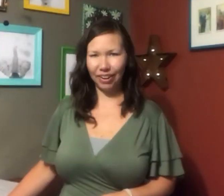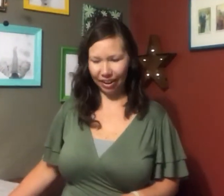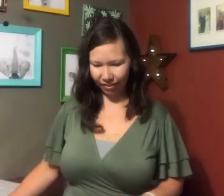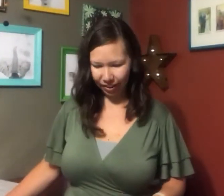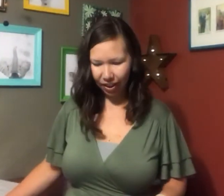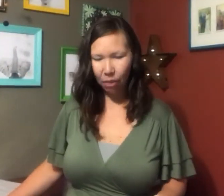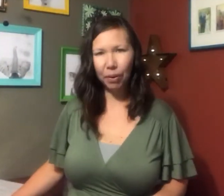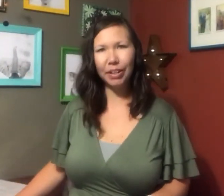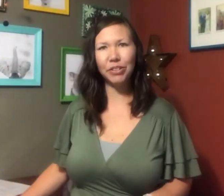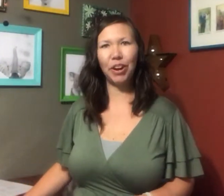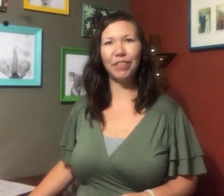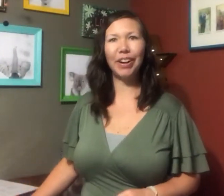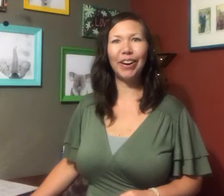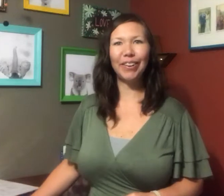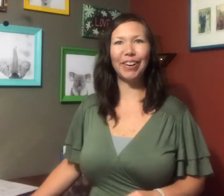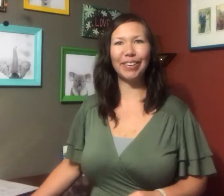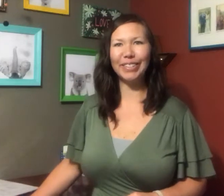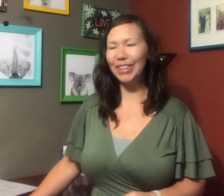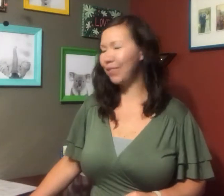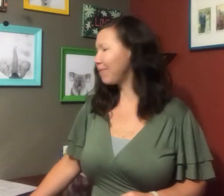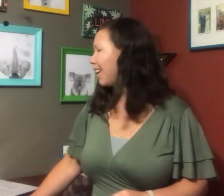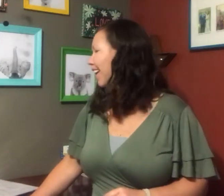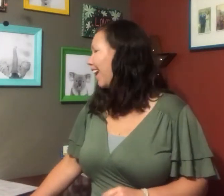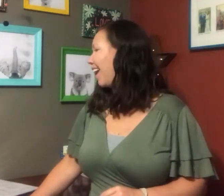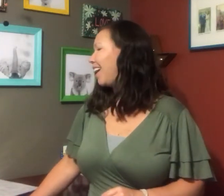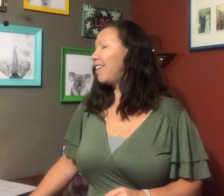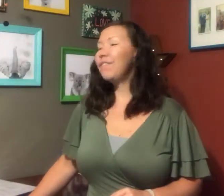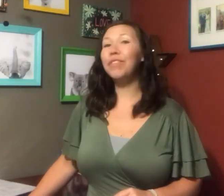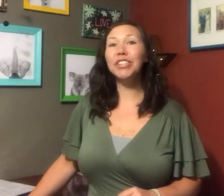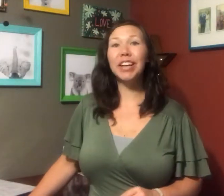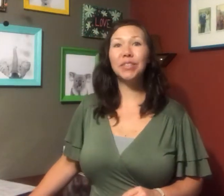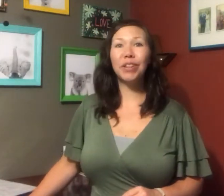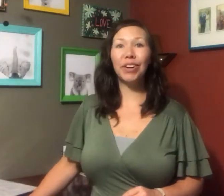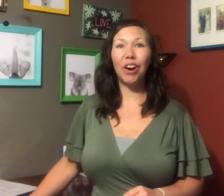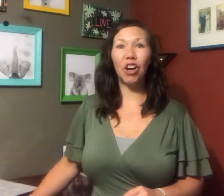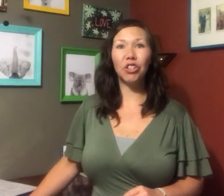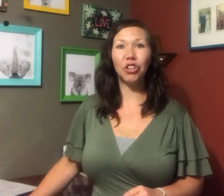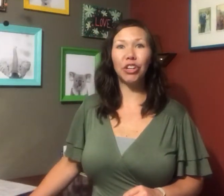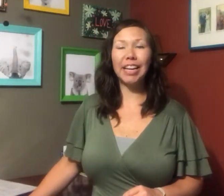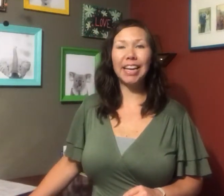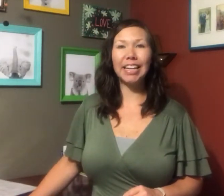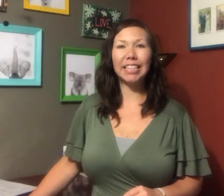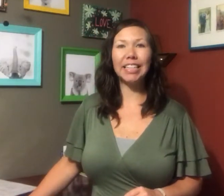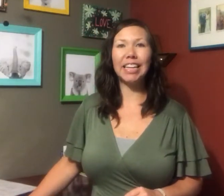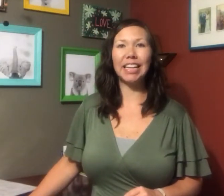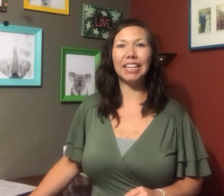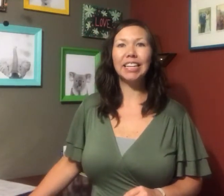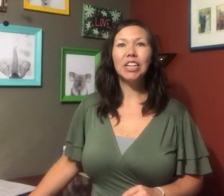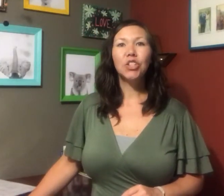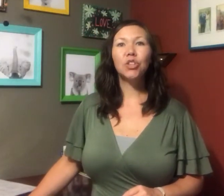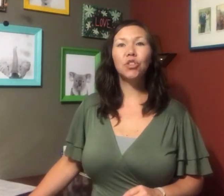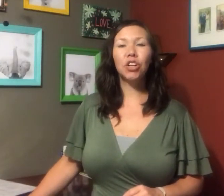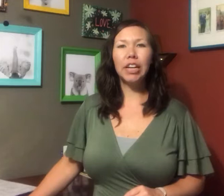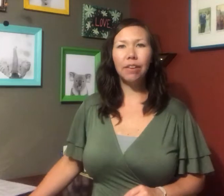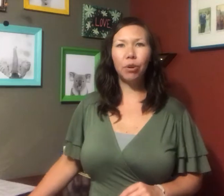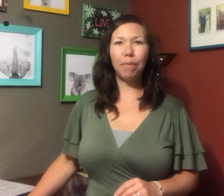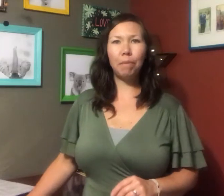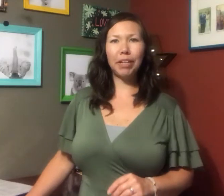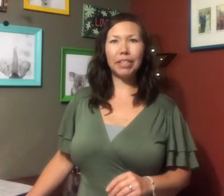have a little helper and he's driving a car around. So, first signs we learn are dirty and clean. So dirty, if you remember, it's